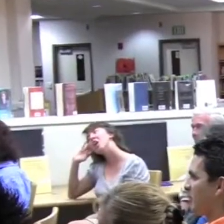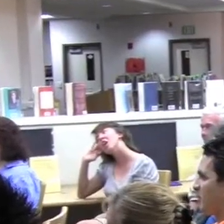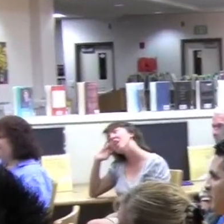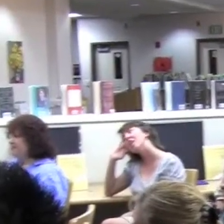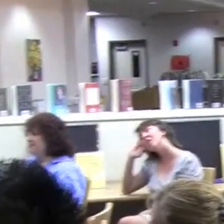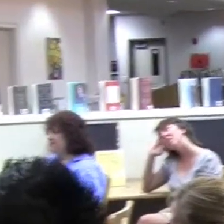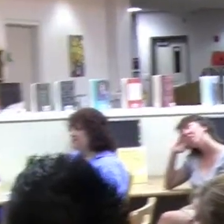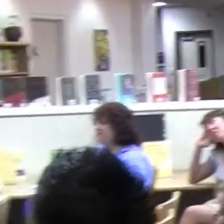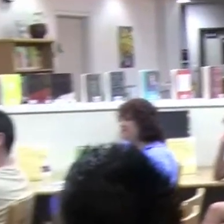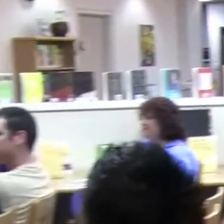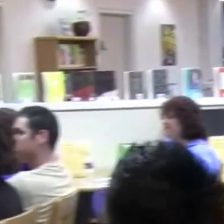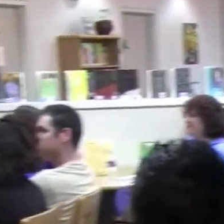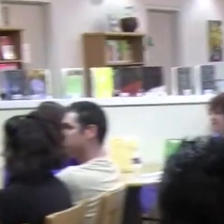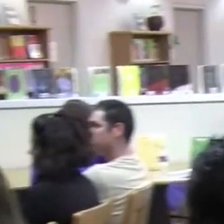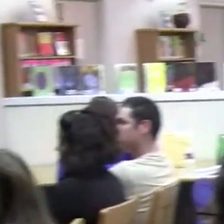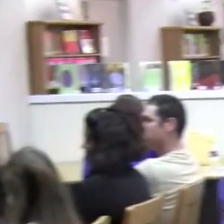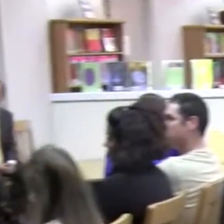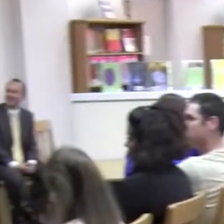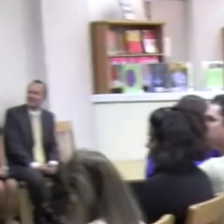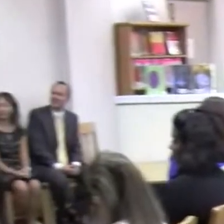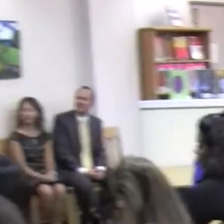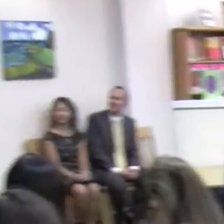So hi, my name is Jenithursday Miller.